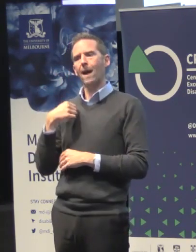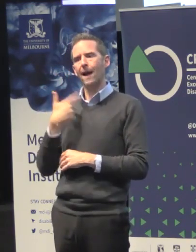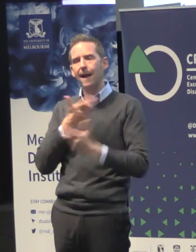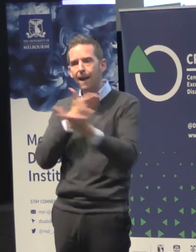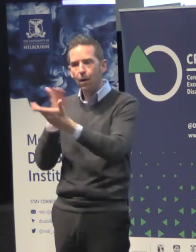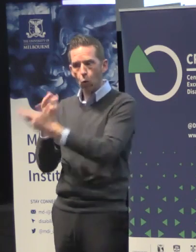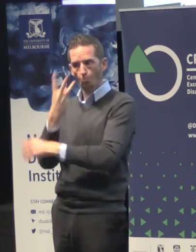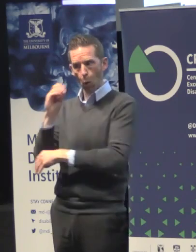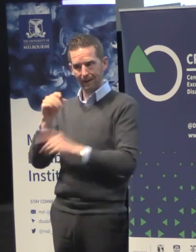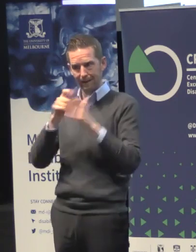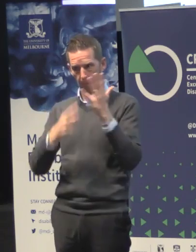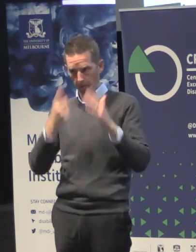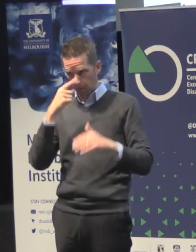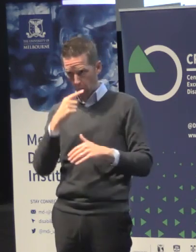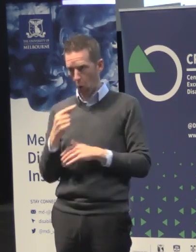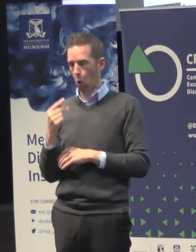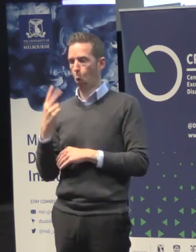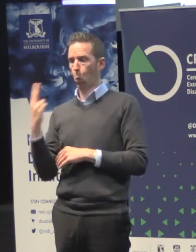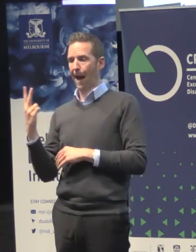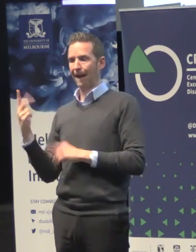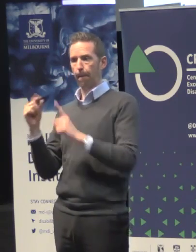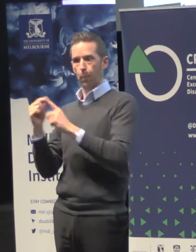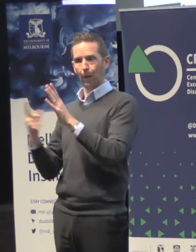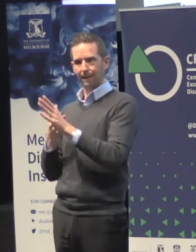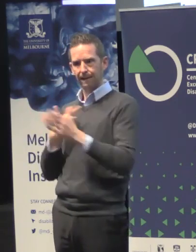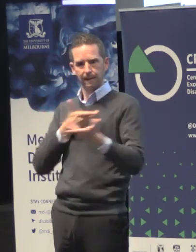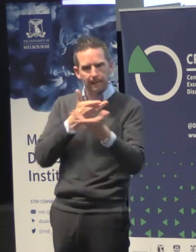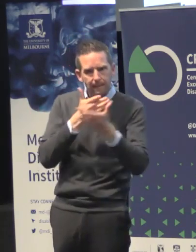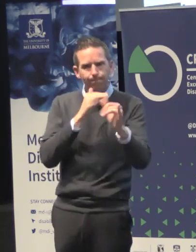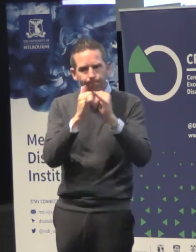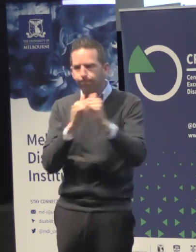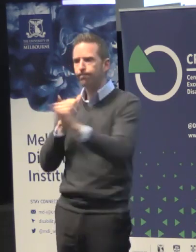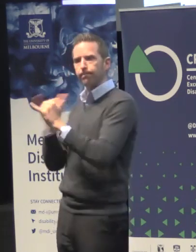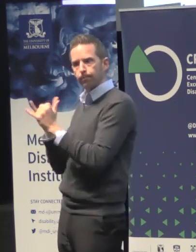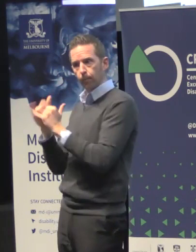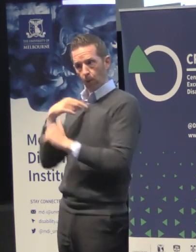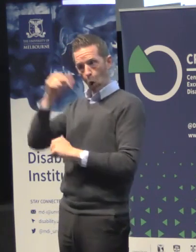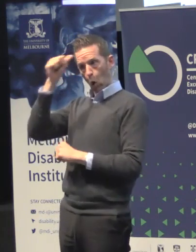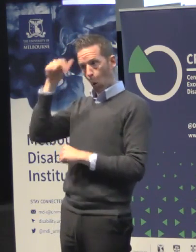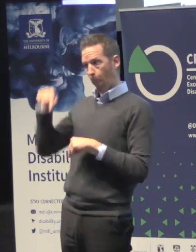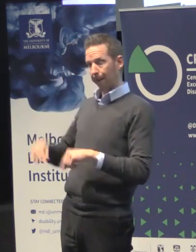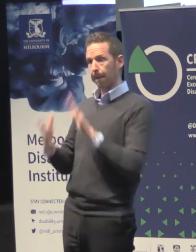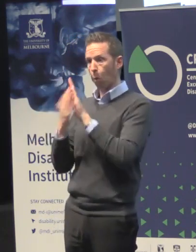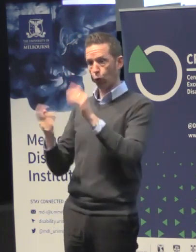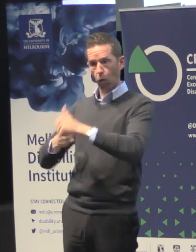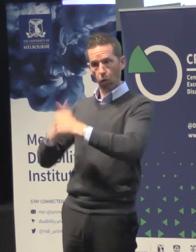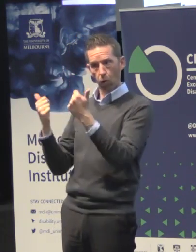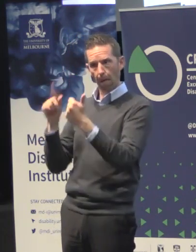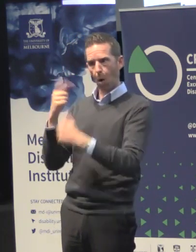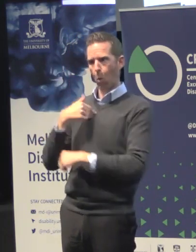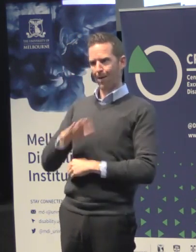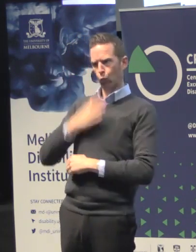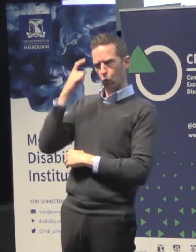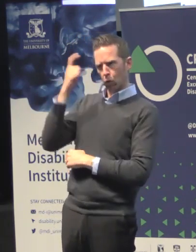disabled people, 28 personal assistants. And we were really interested, we know this model works, we were really interested in what it